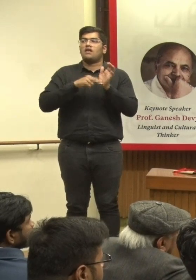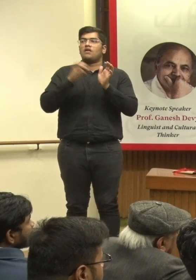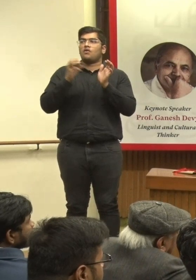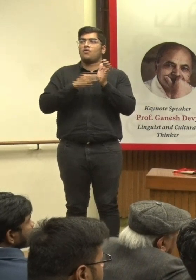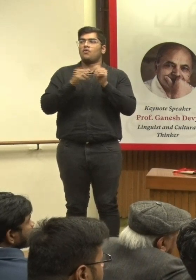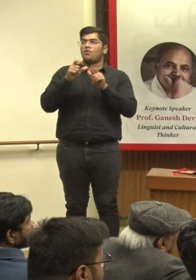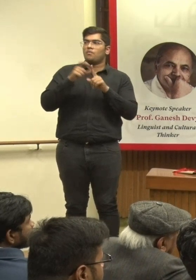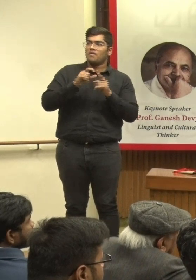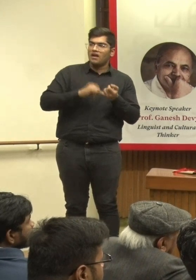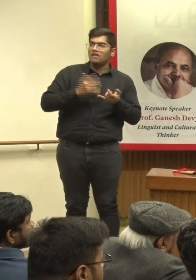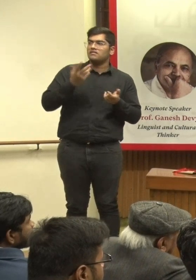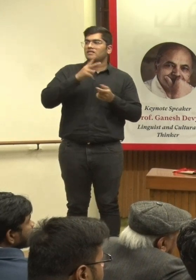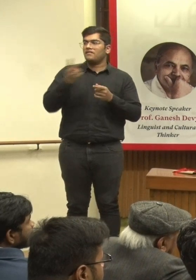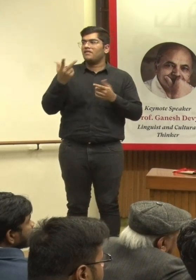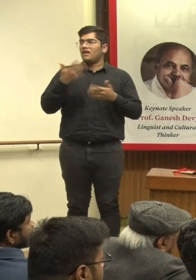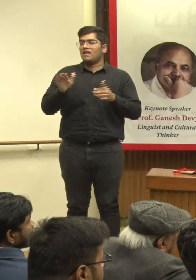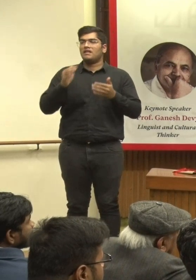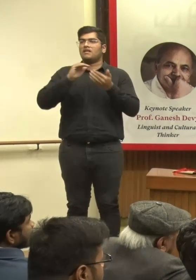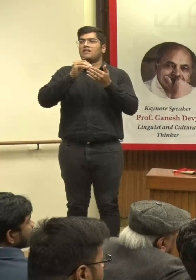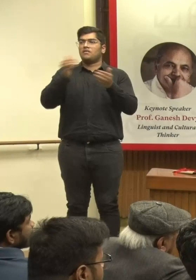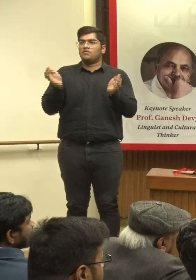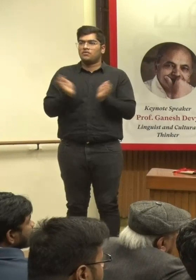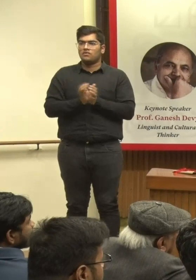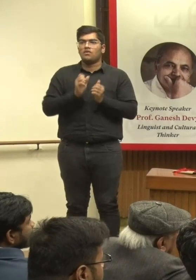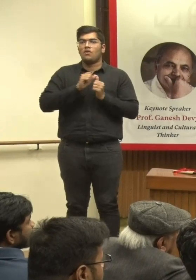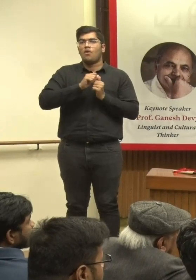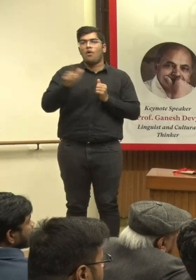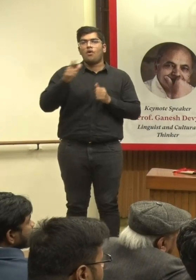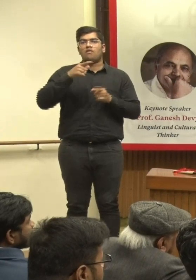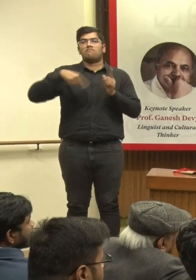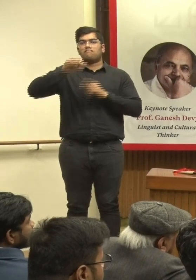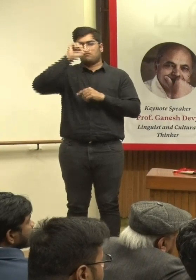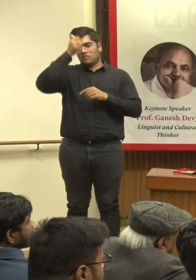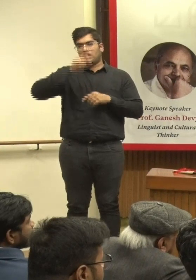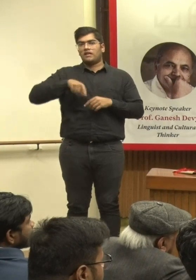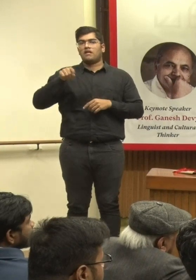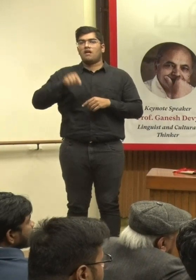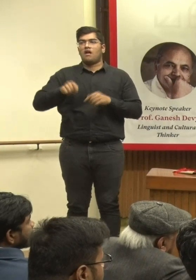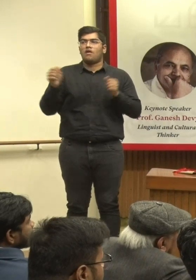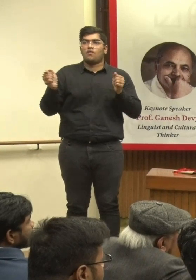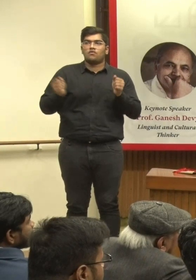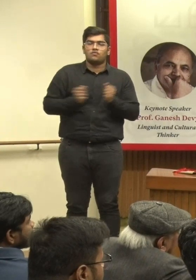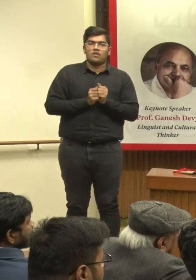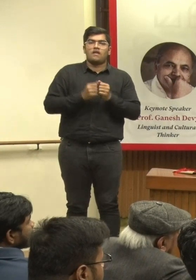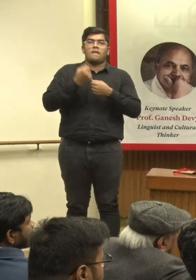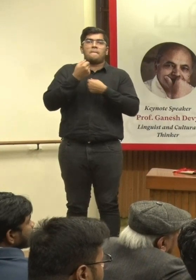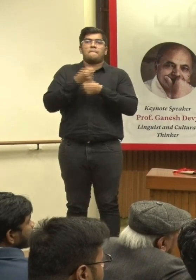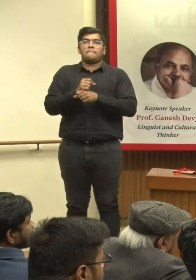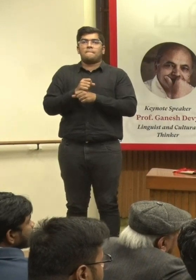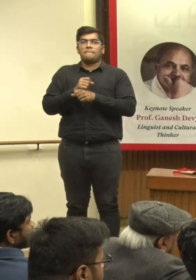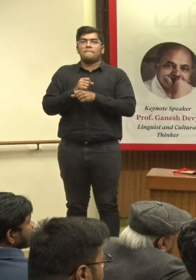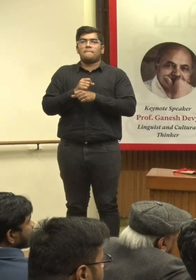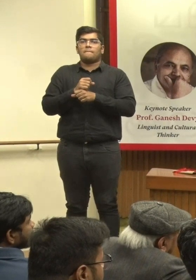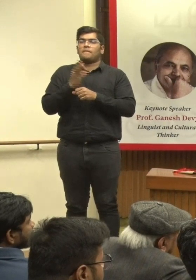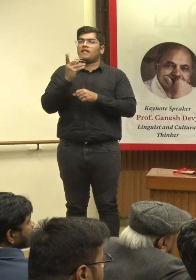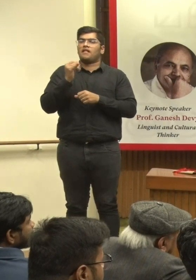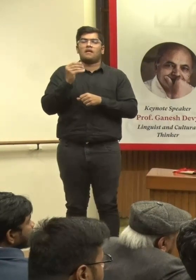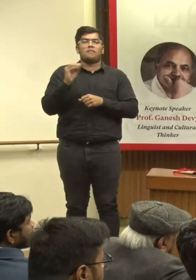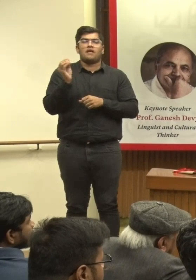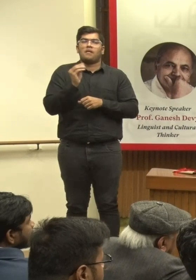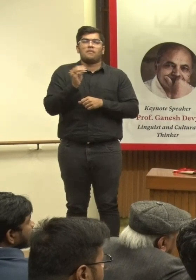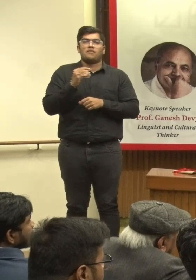of India, all the Adivasi communities of India together make a number like something